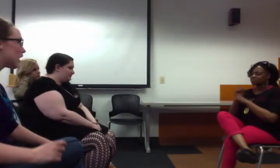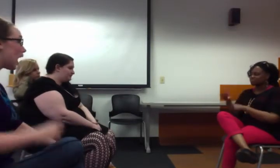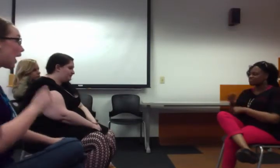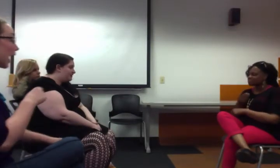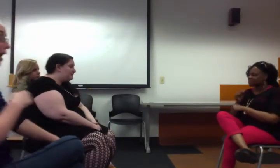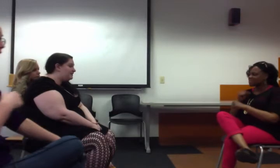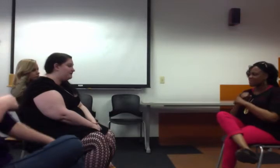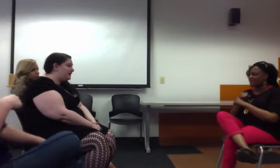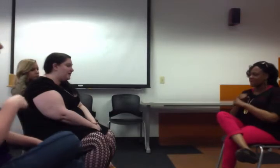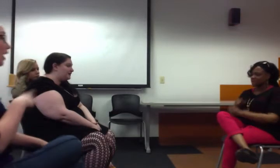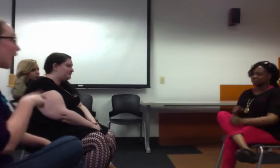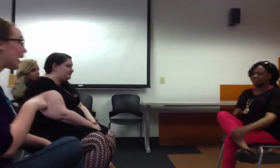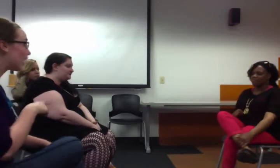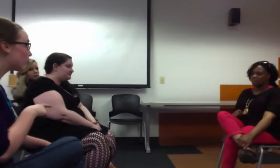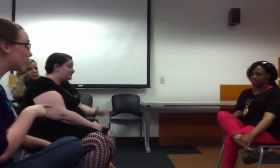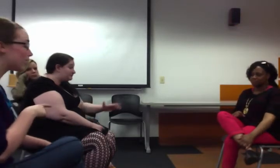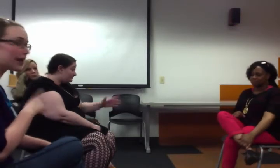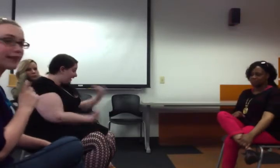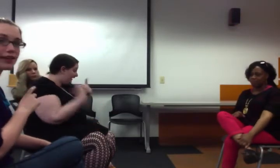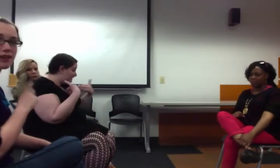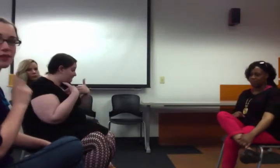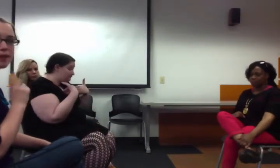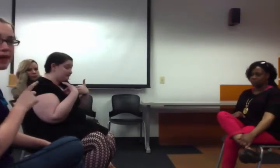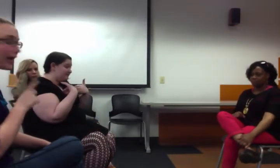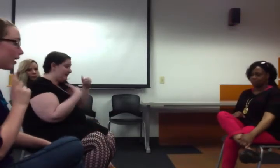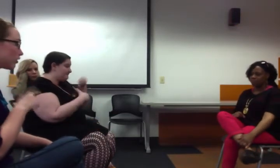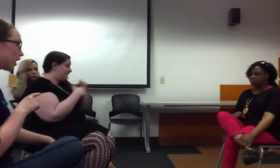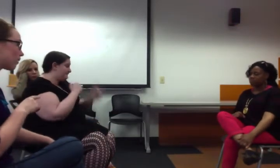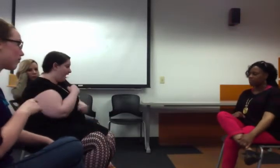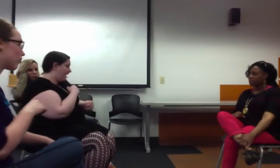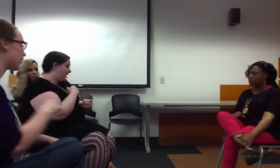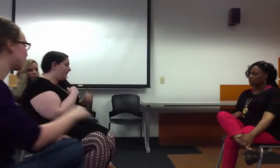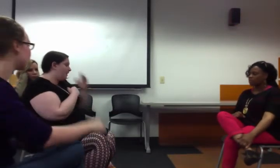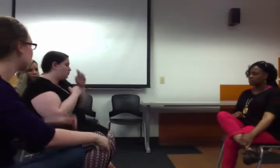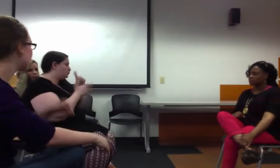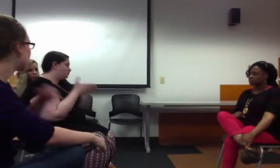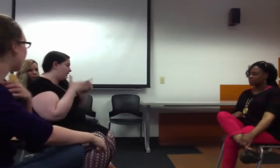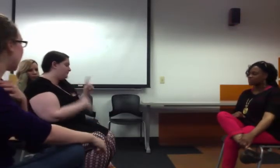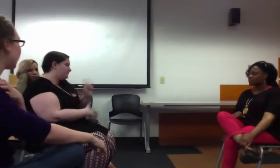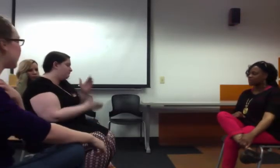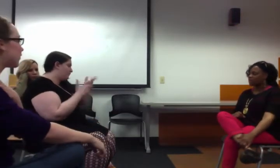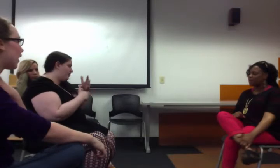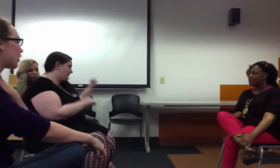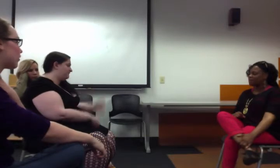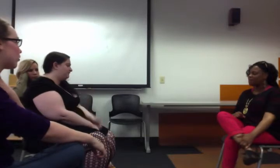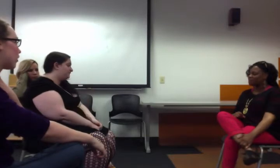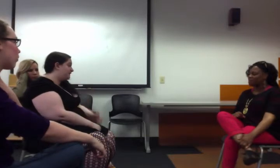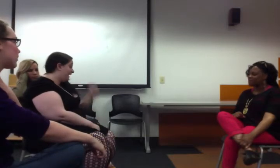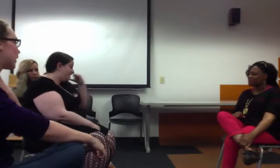I have one, I think, in my bag. I'll check before I leave. If not, I'll give you the website.